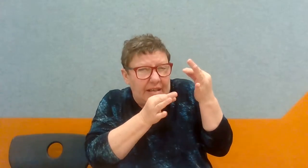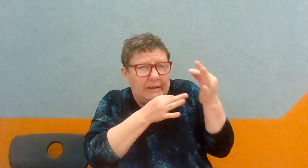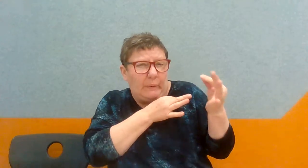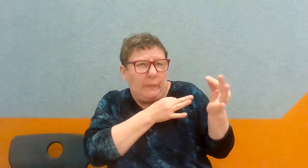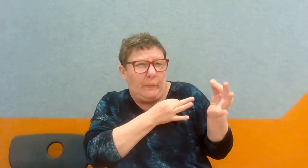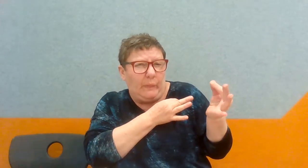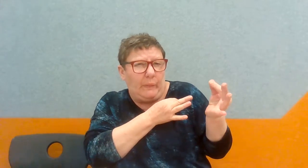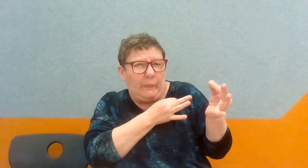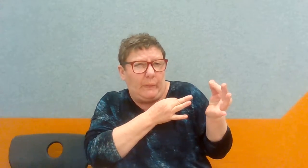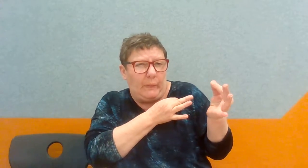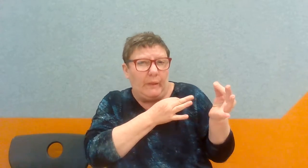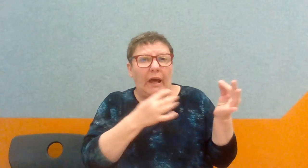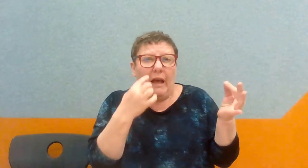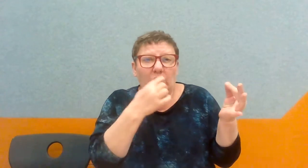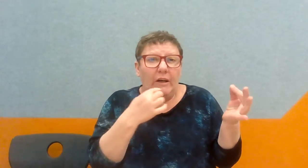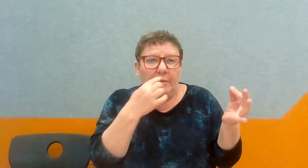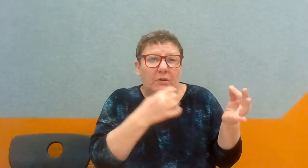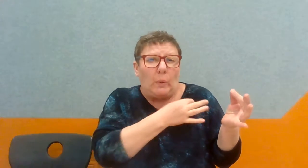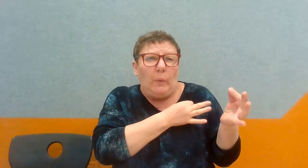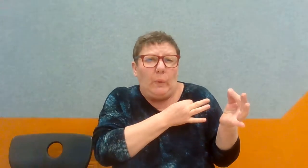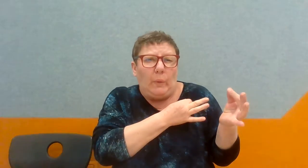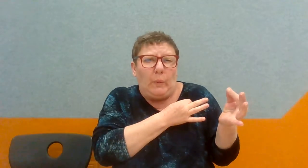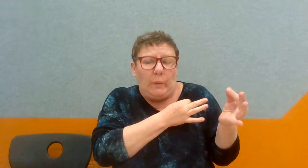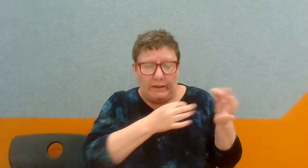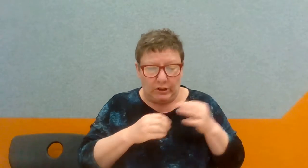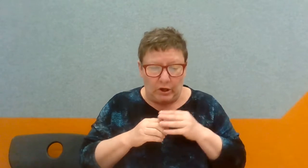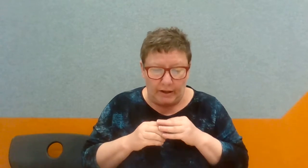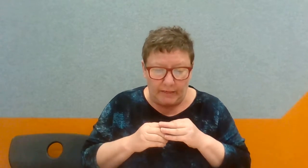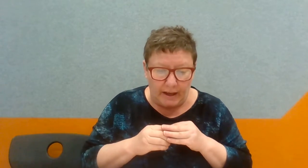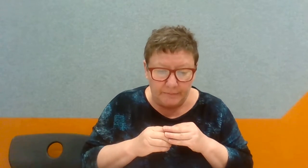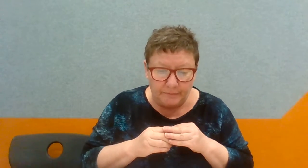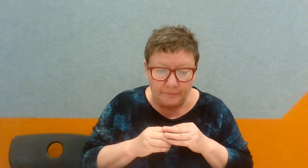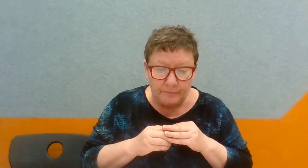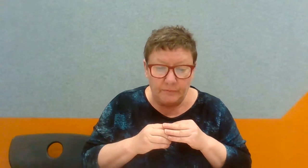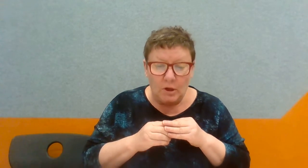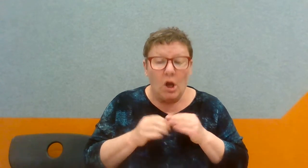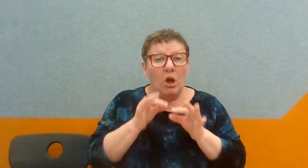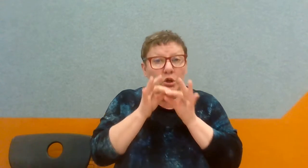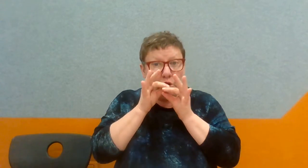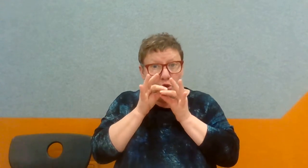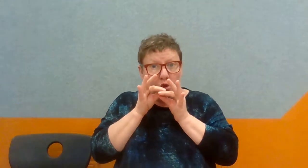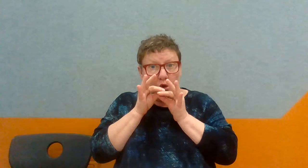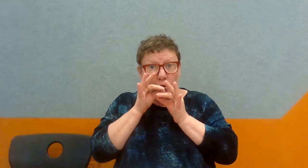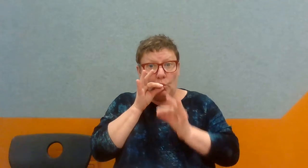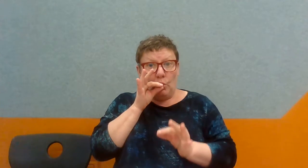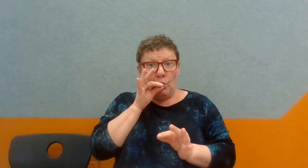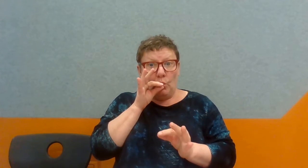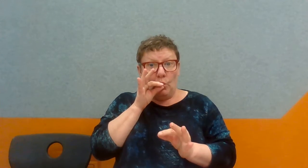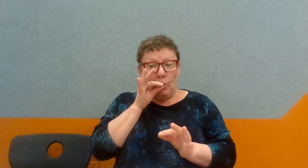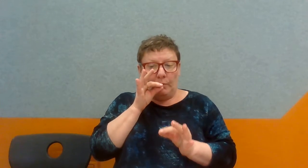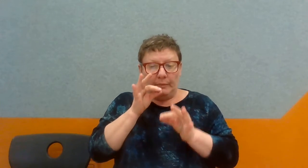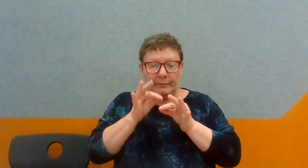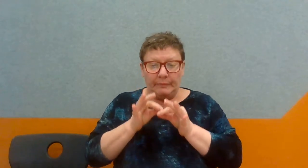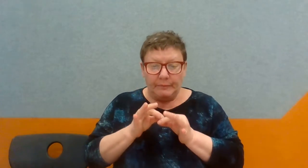thin, and your lips need to go like that. Straw.